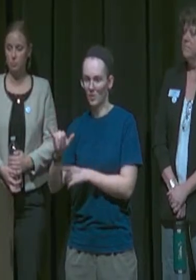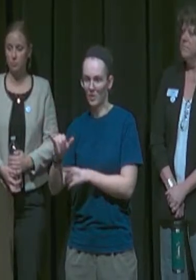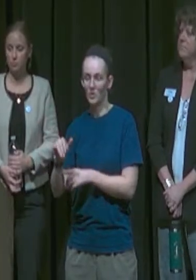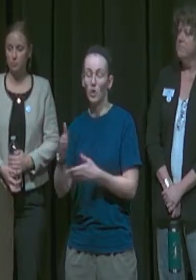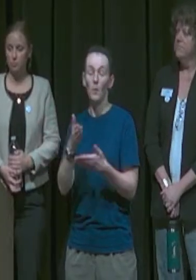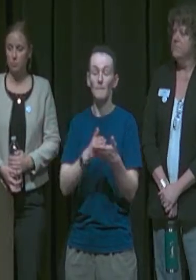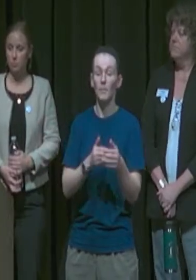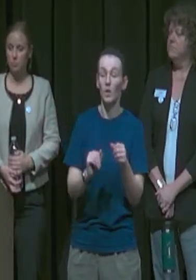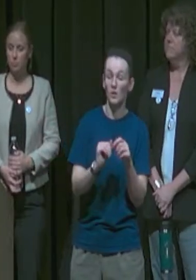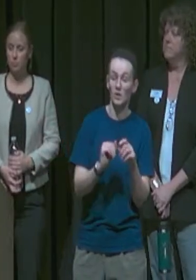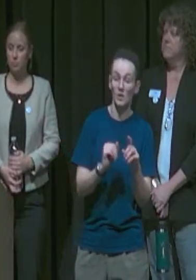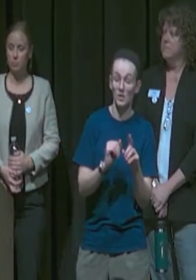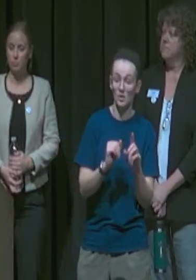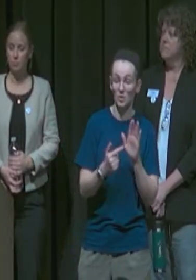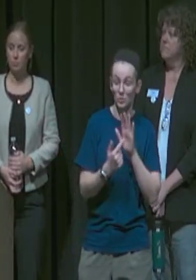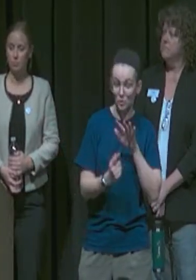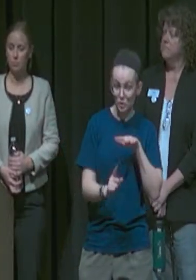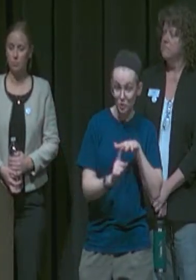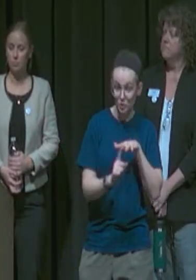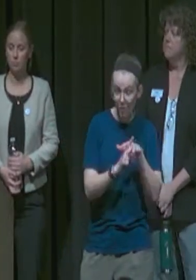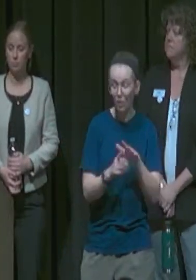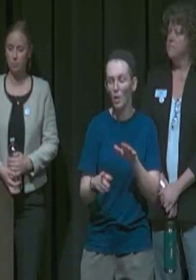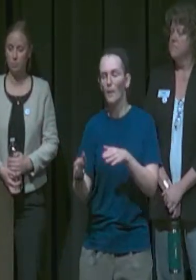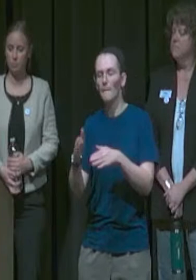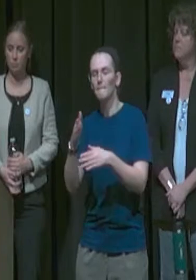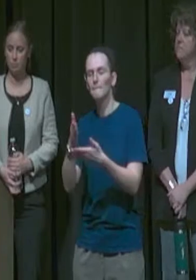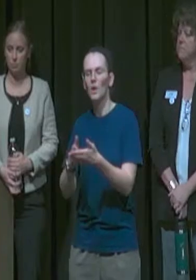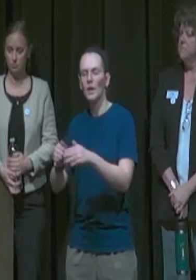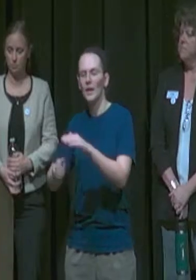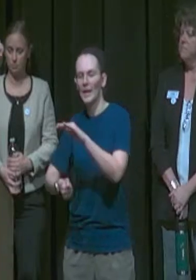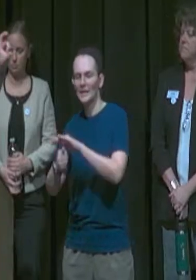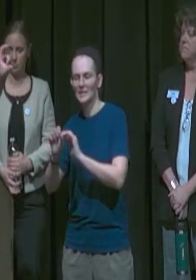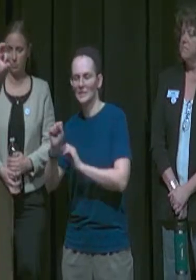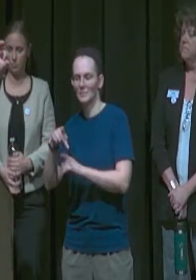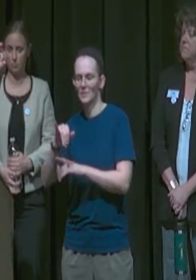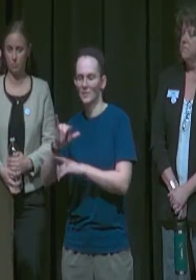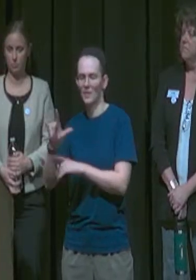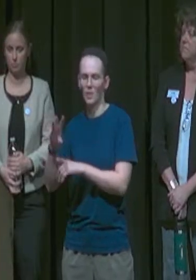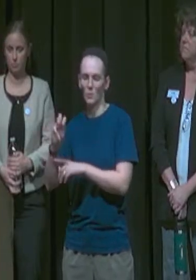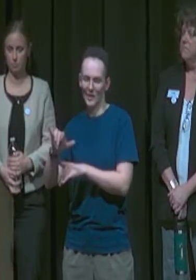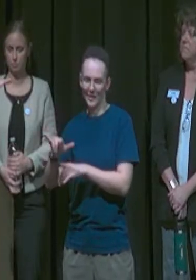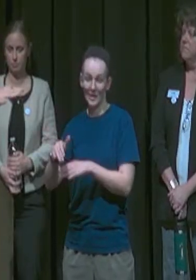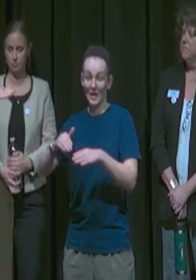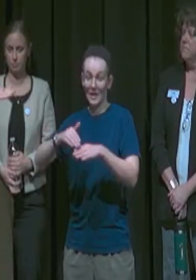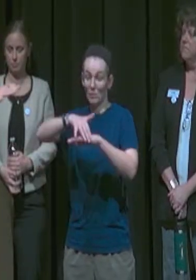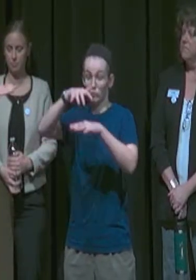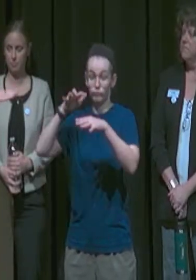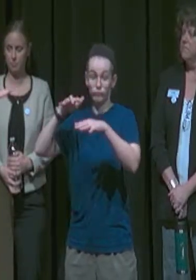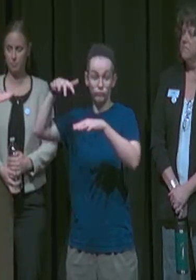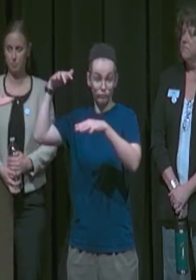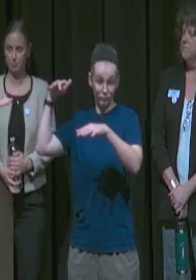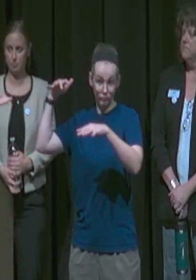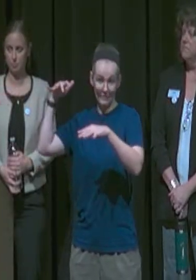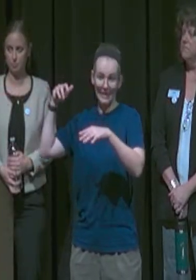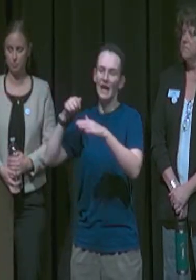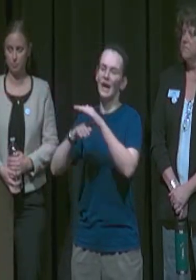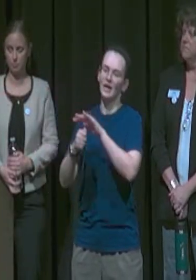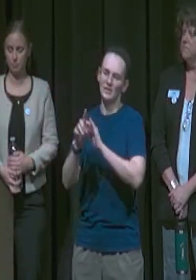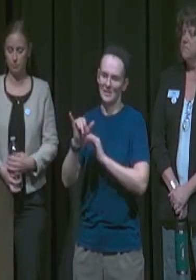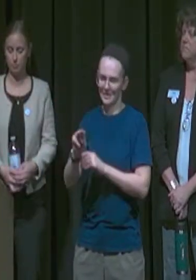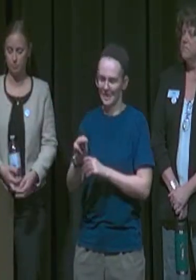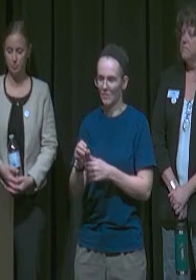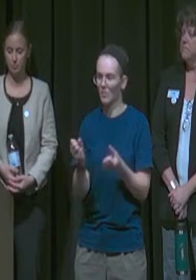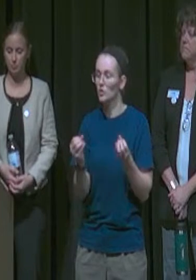of it's exposed, part of it is under the spillway, and then those upper levels are what is currently under the dam.